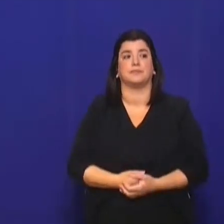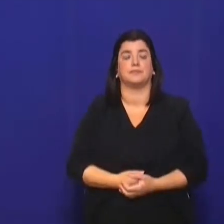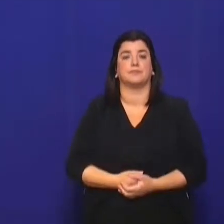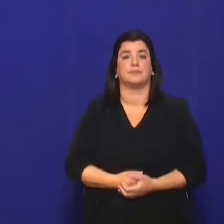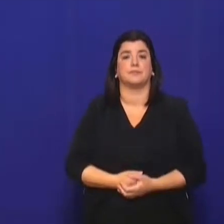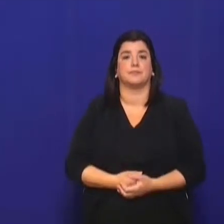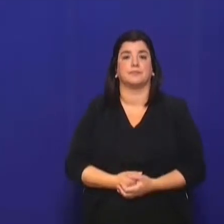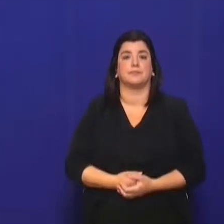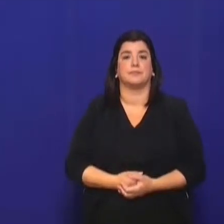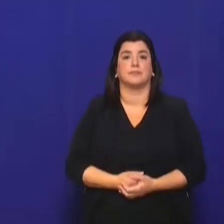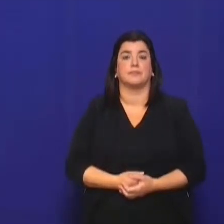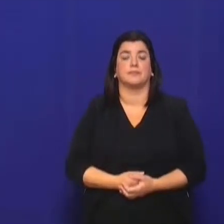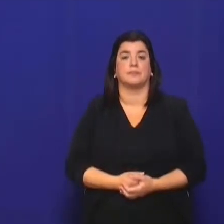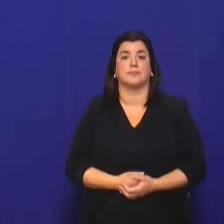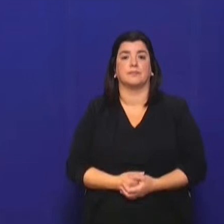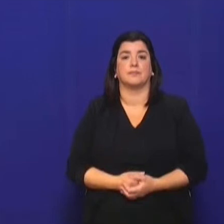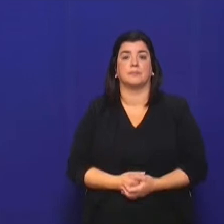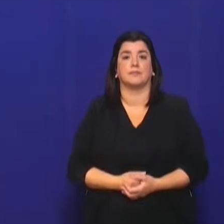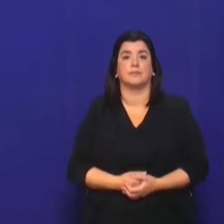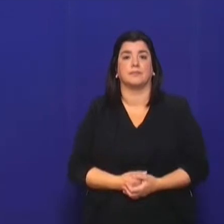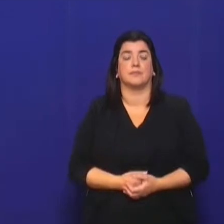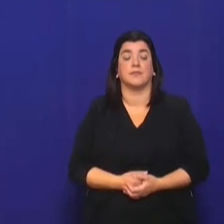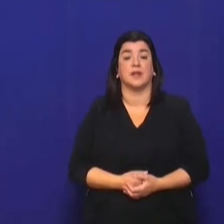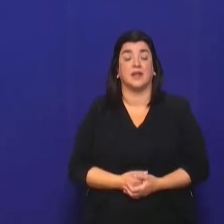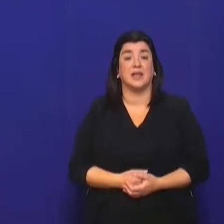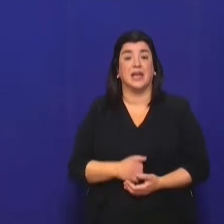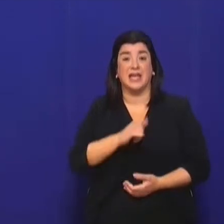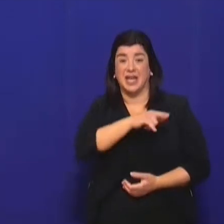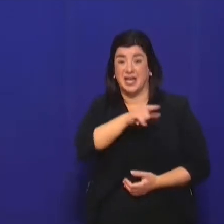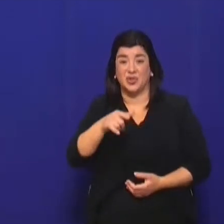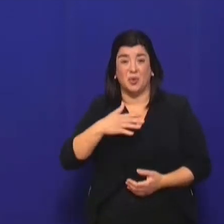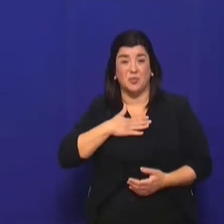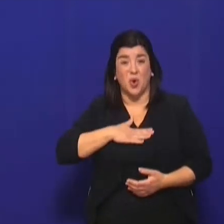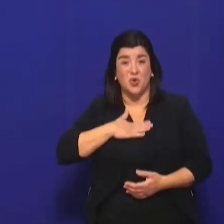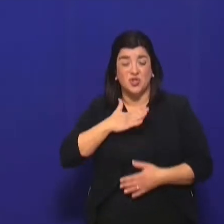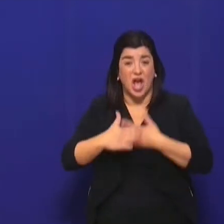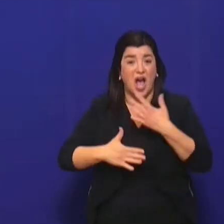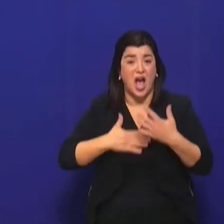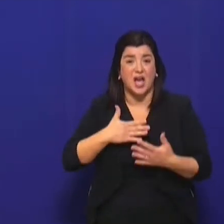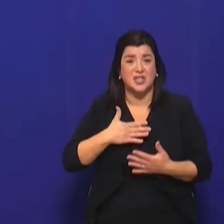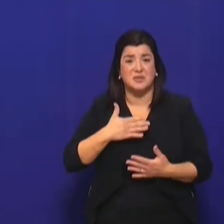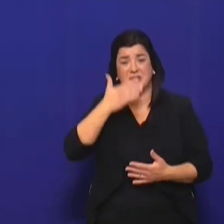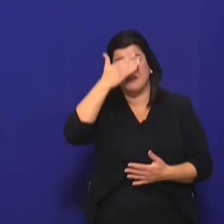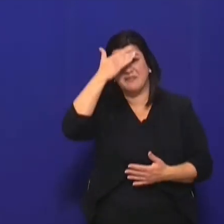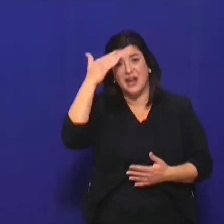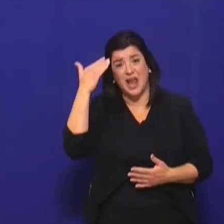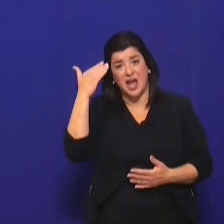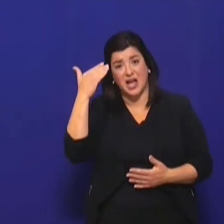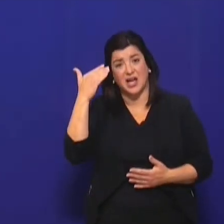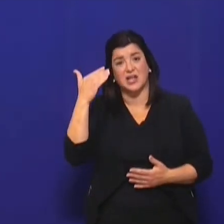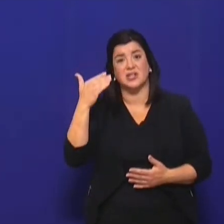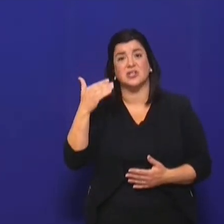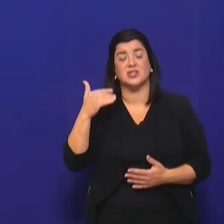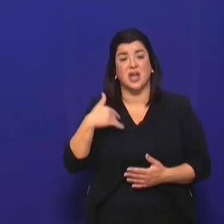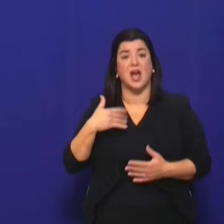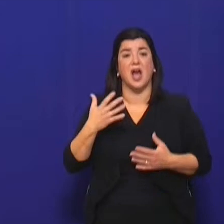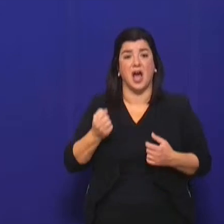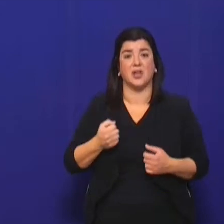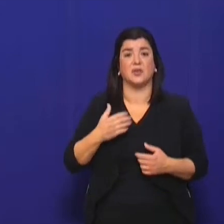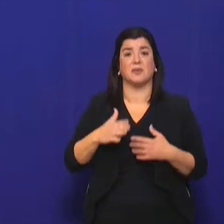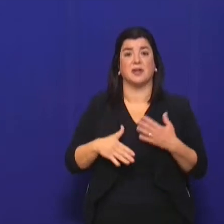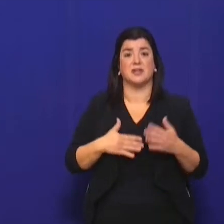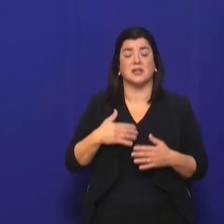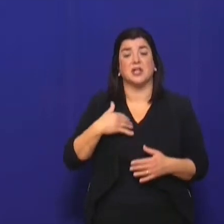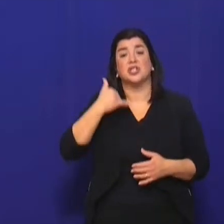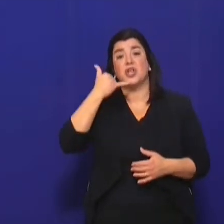one-to-one basis. Fakkarkom, jekk għand iżviluppaw xi sintomi li għandna numru ta' nies li għandhom is-sintomi bħalissa u